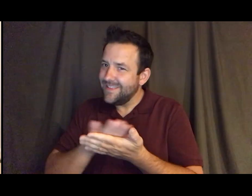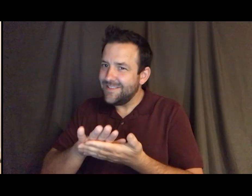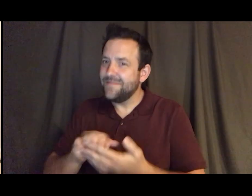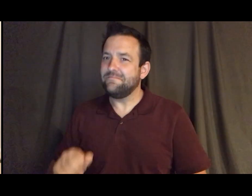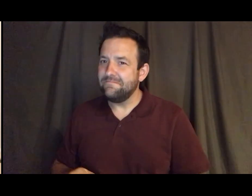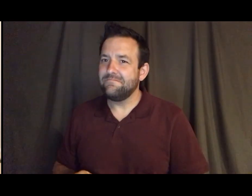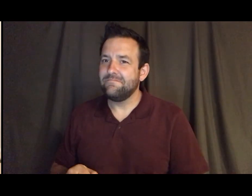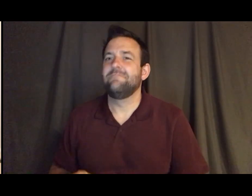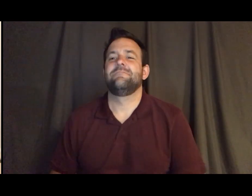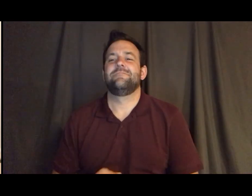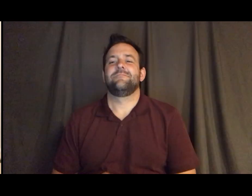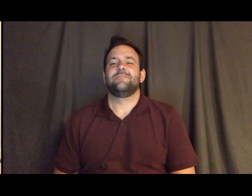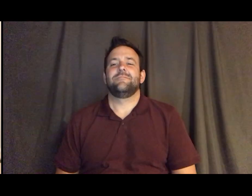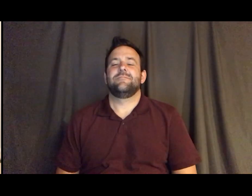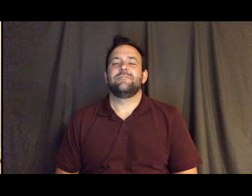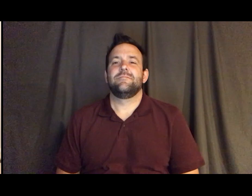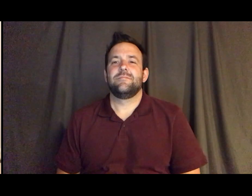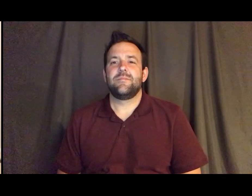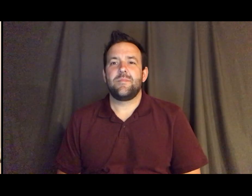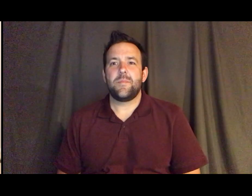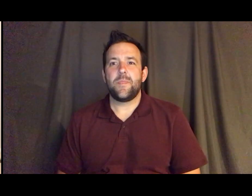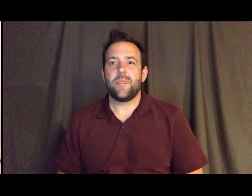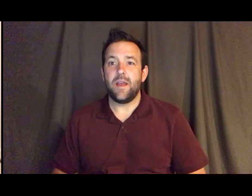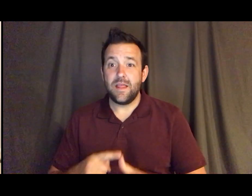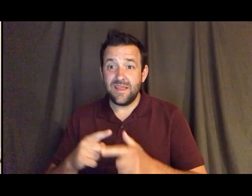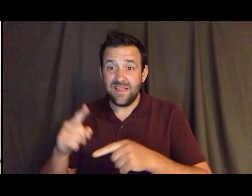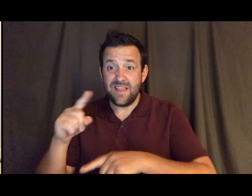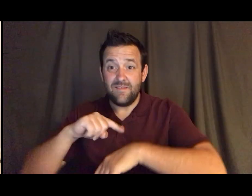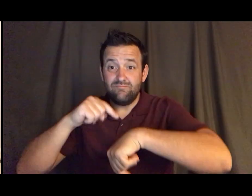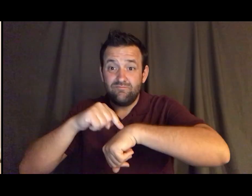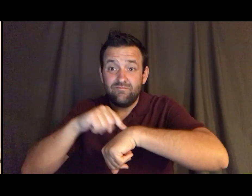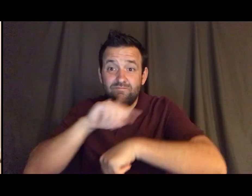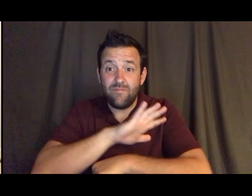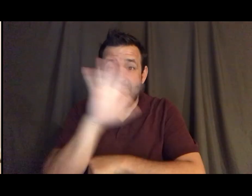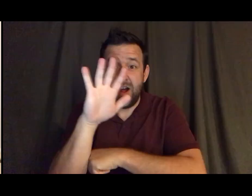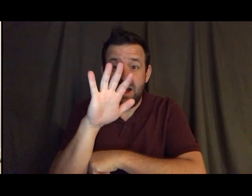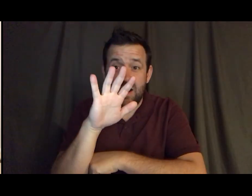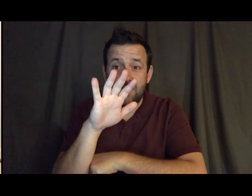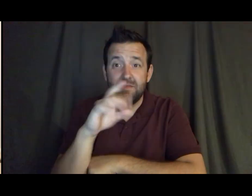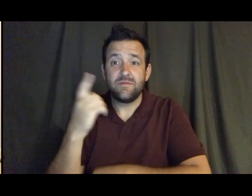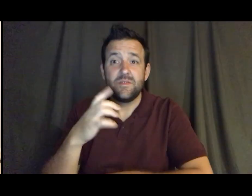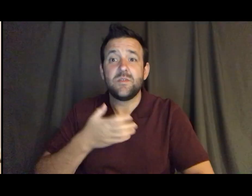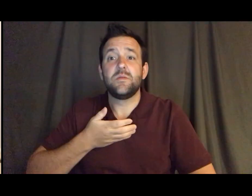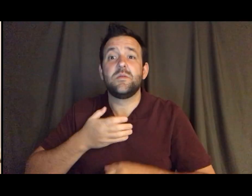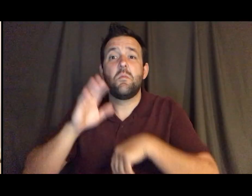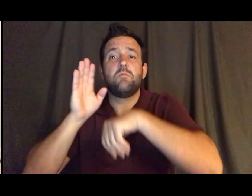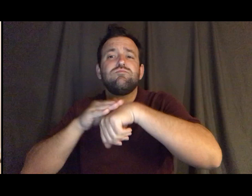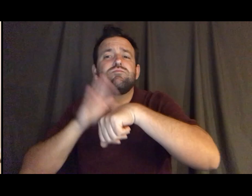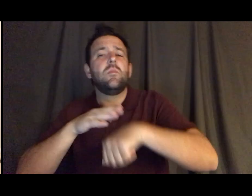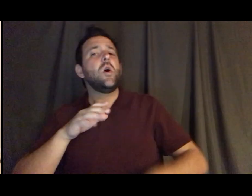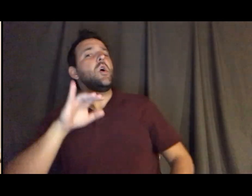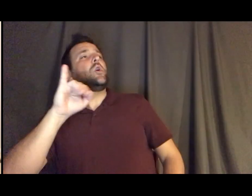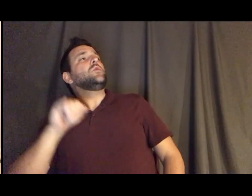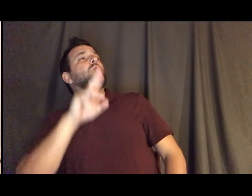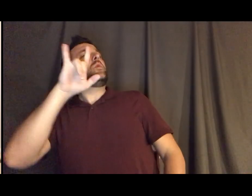At 5 o'clock, from far away down the street, someone called, "Julie, come and eat." "That's my